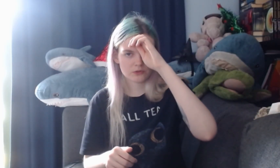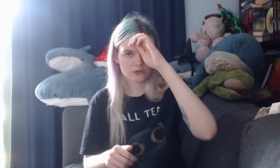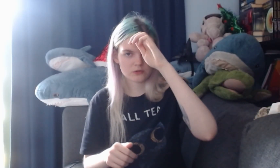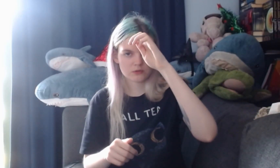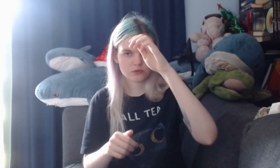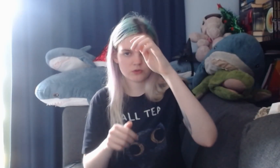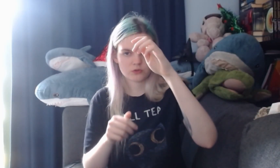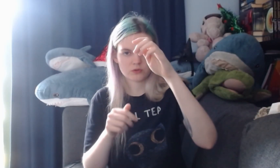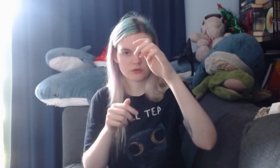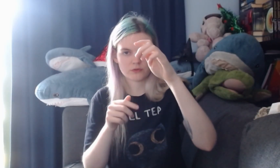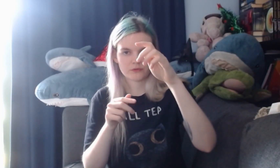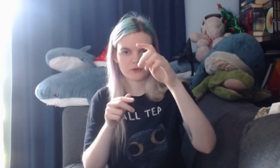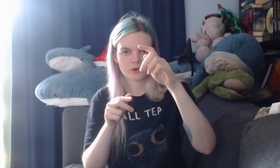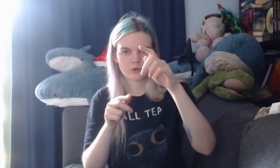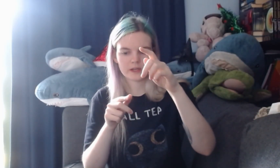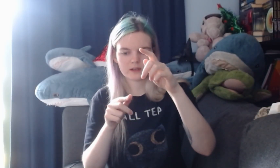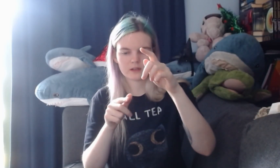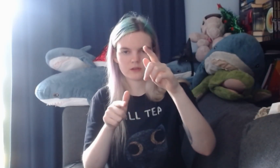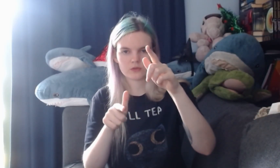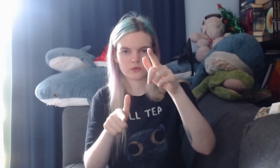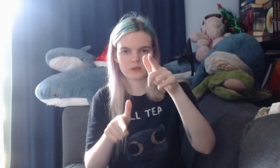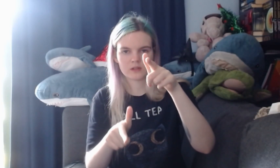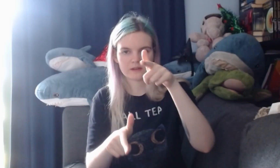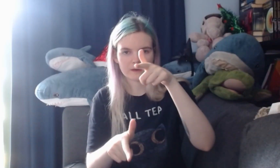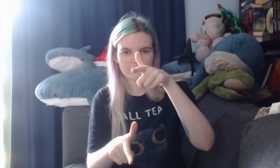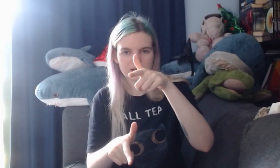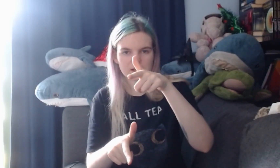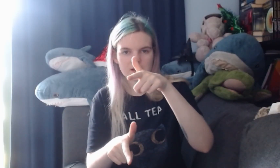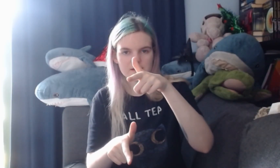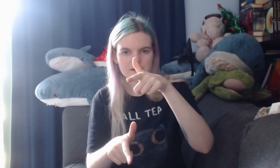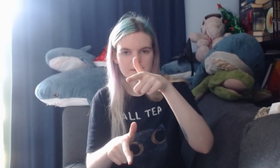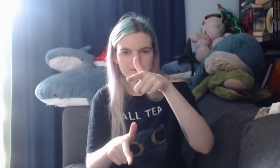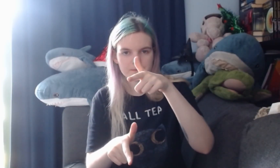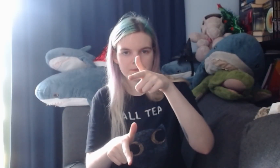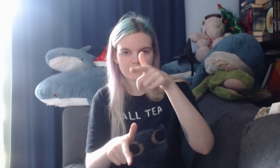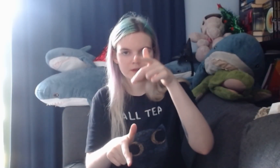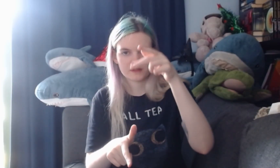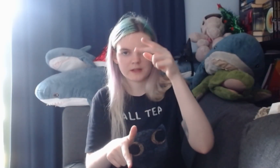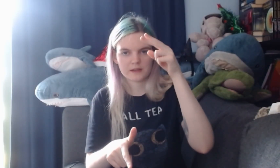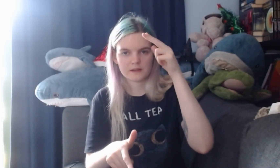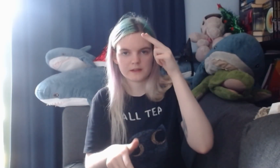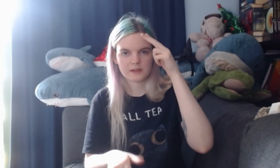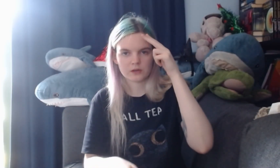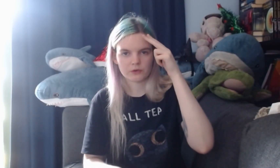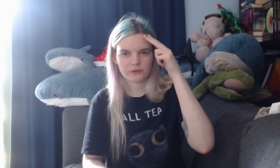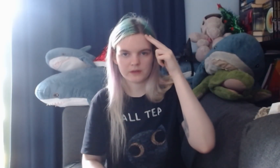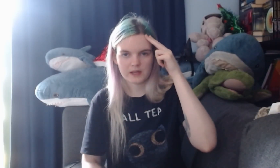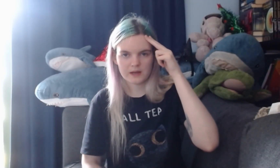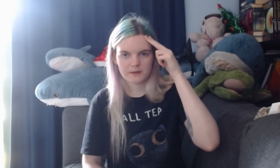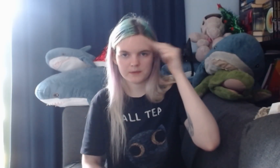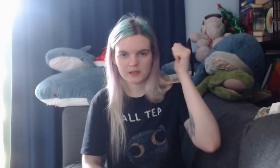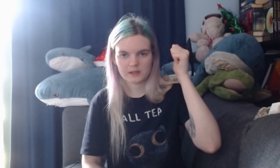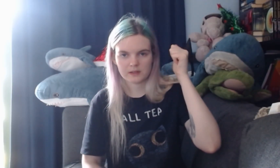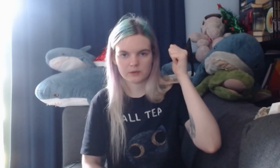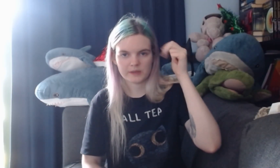motion flowing into something like this, and then he goes there and then